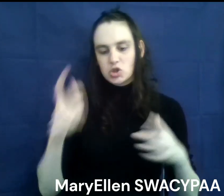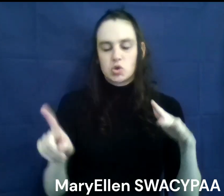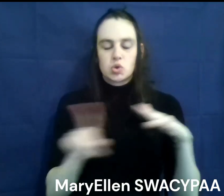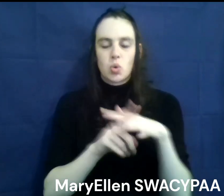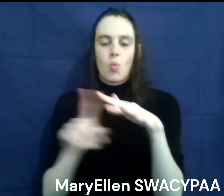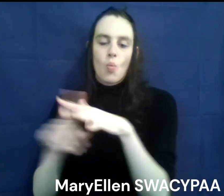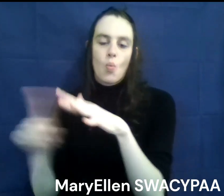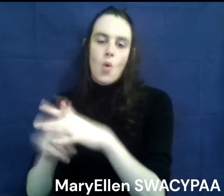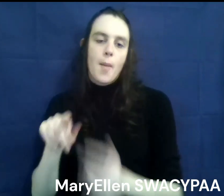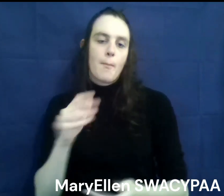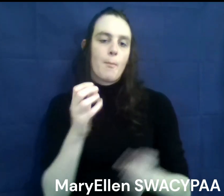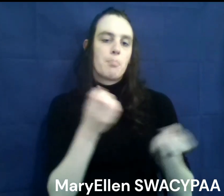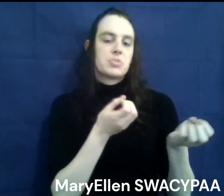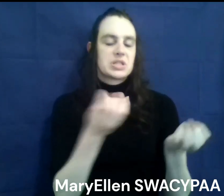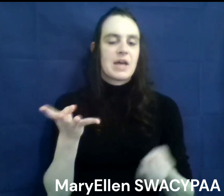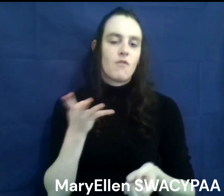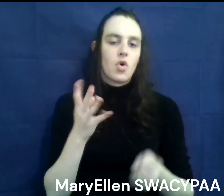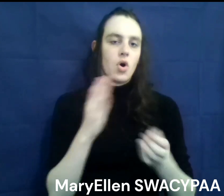life.